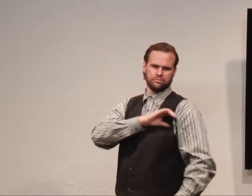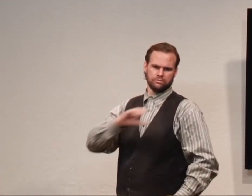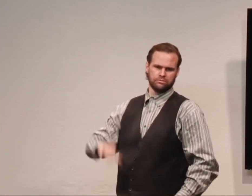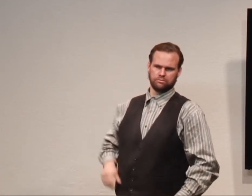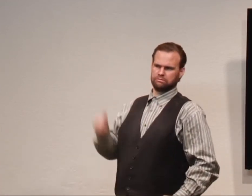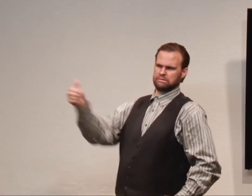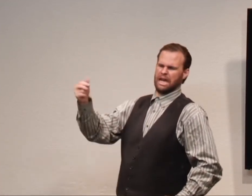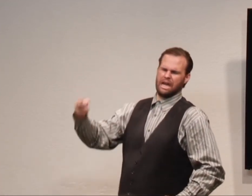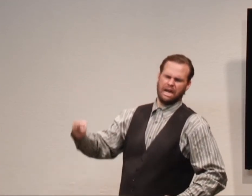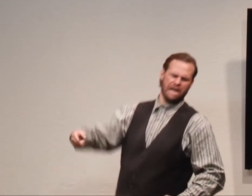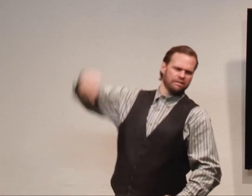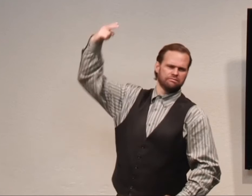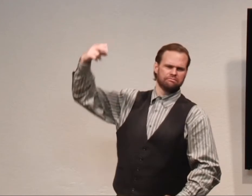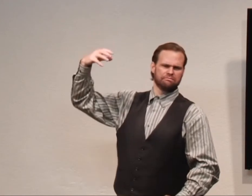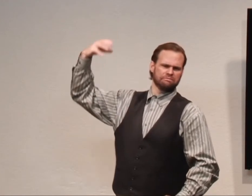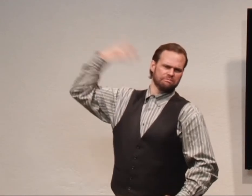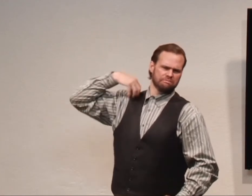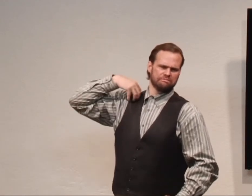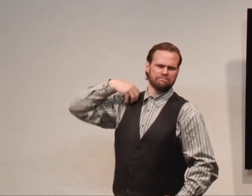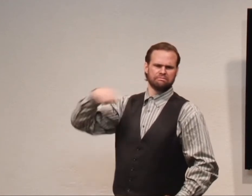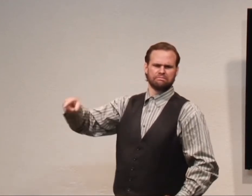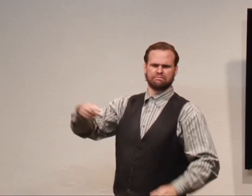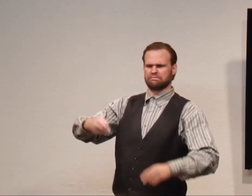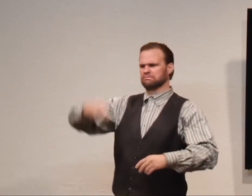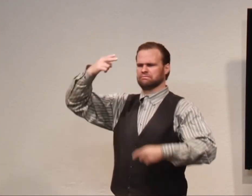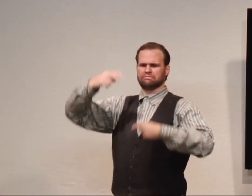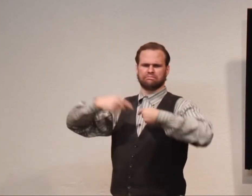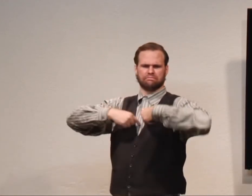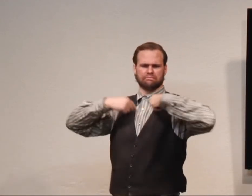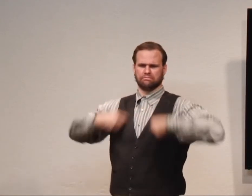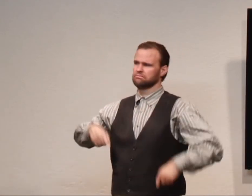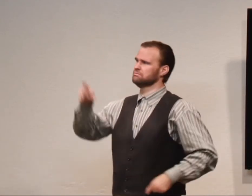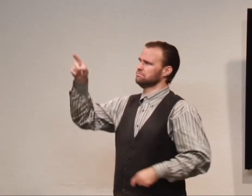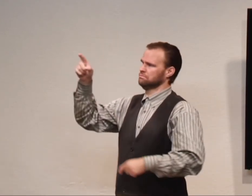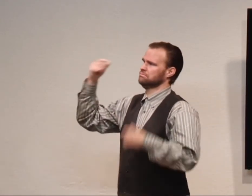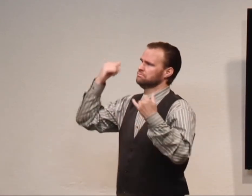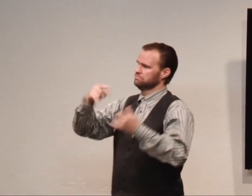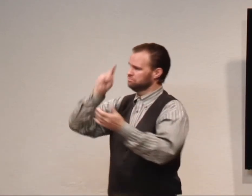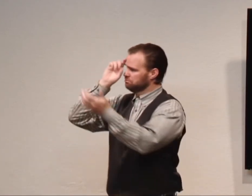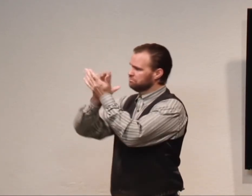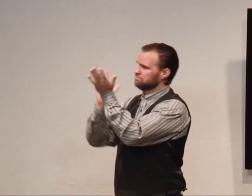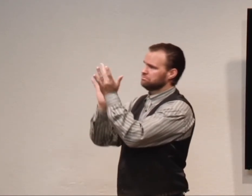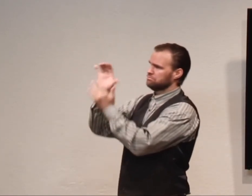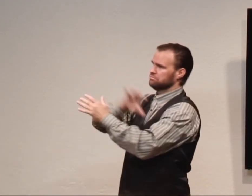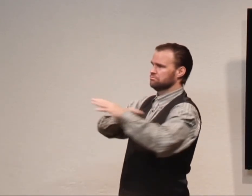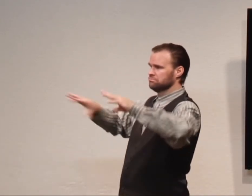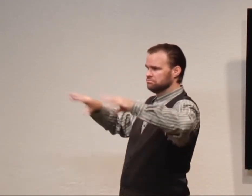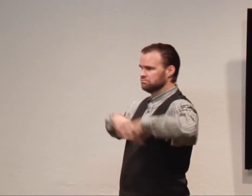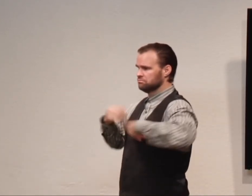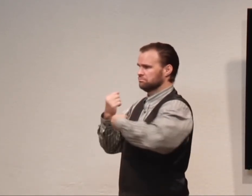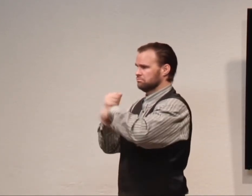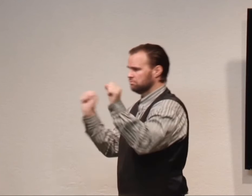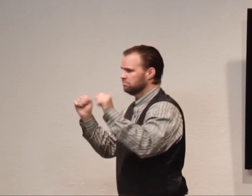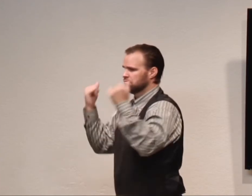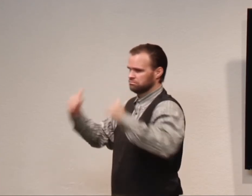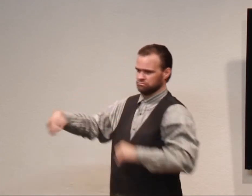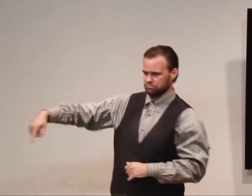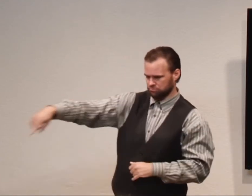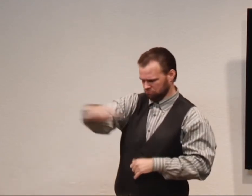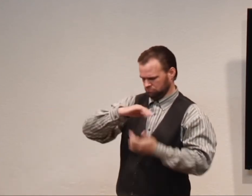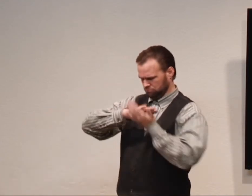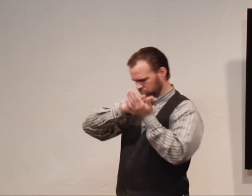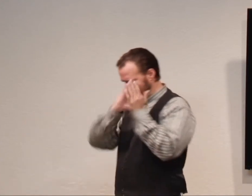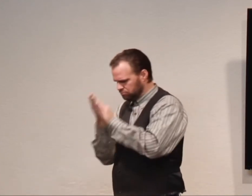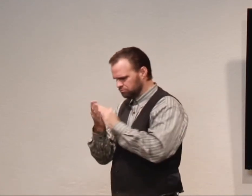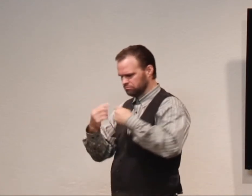us the power through Jesus Christ, our high priest, our chief executive. For those of us who believe in Jesus Christ